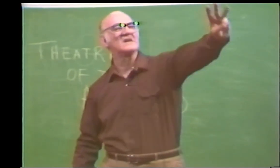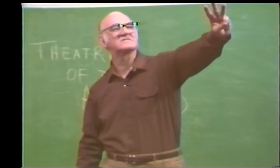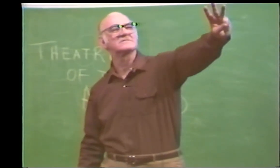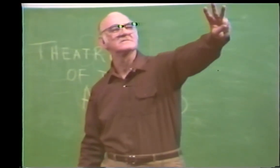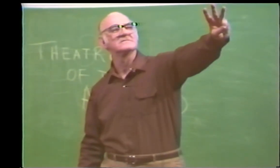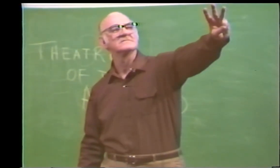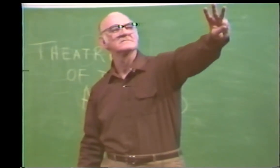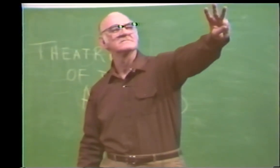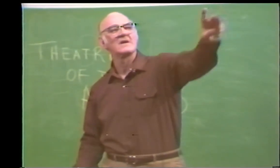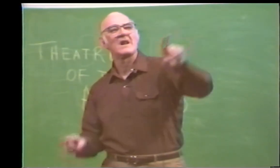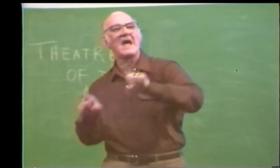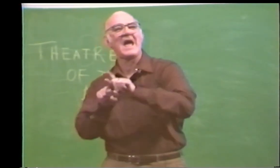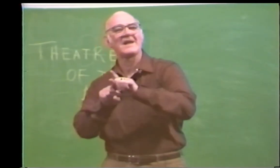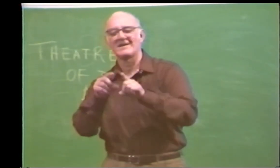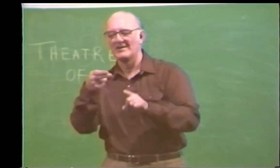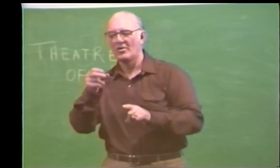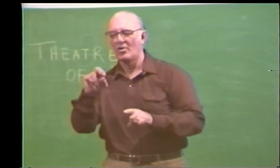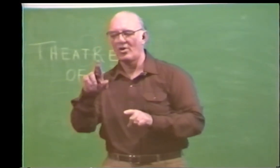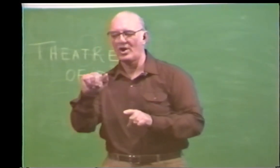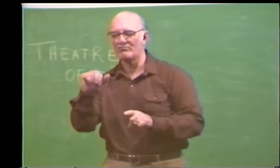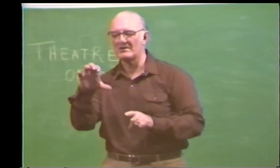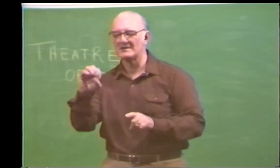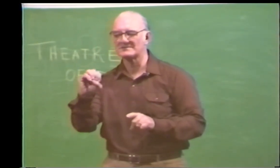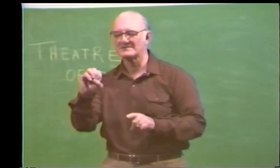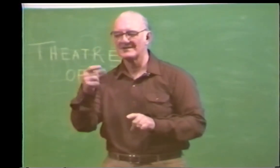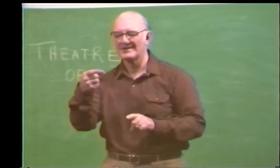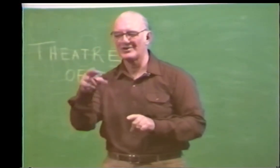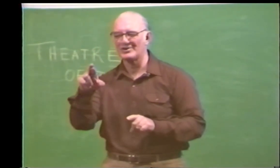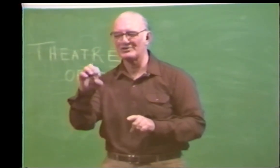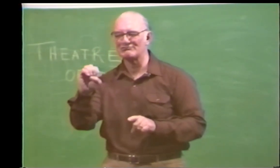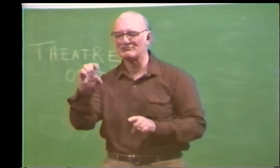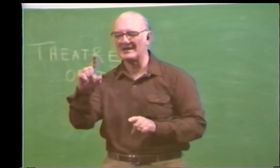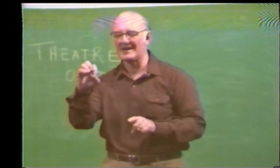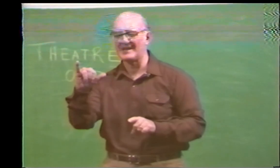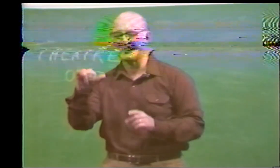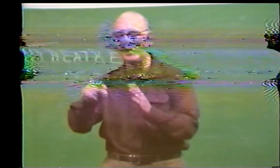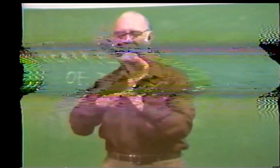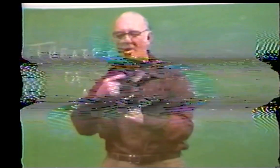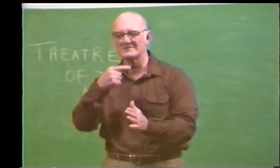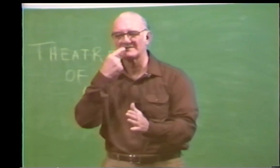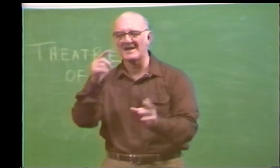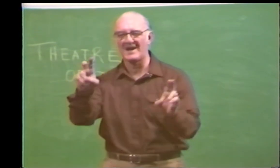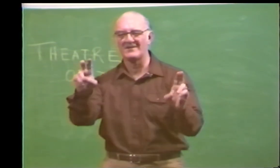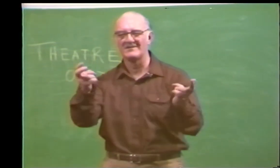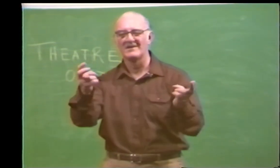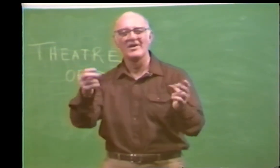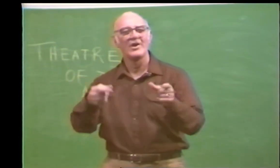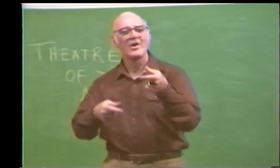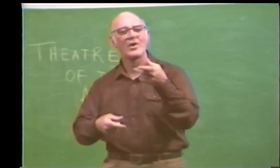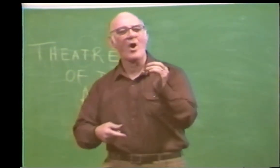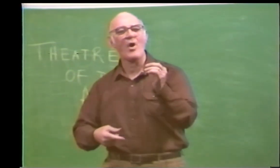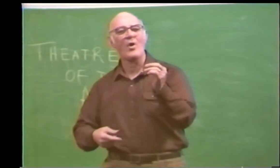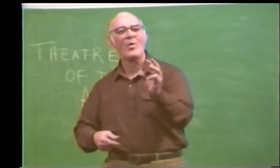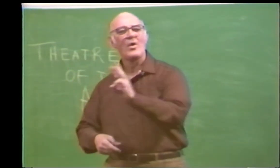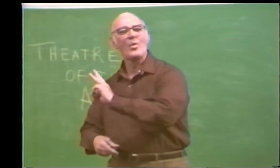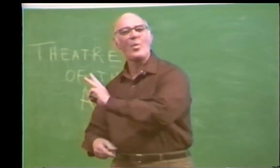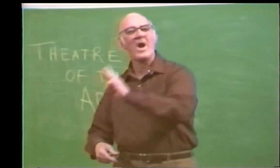west. Like Horace Greeley once said, go